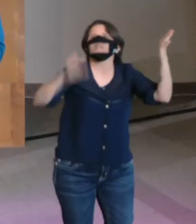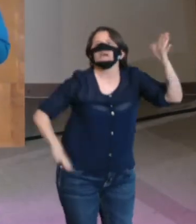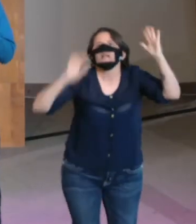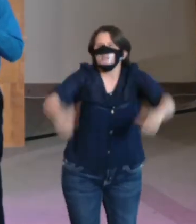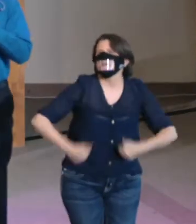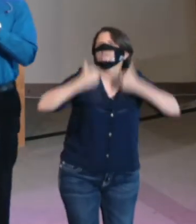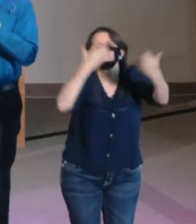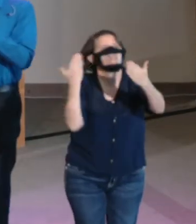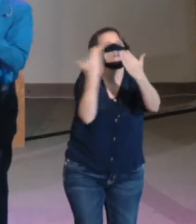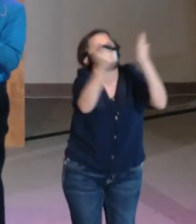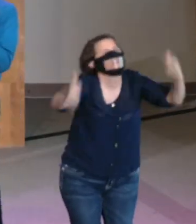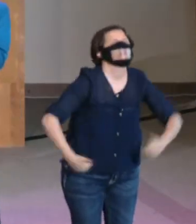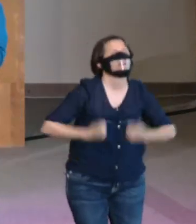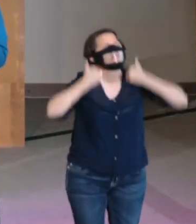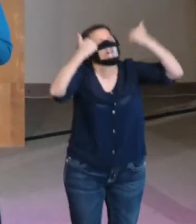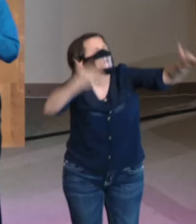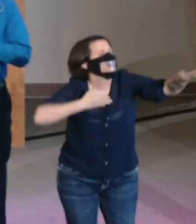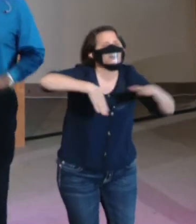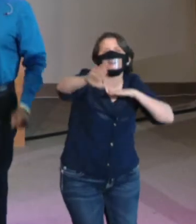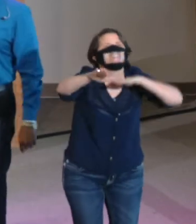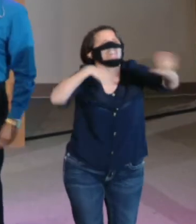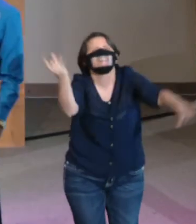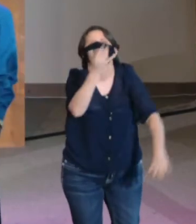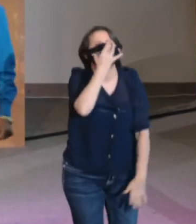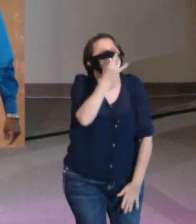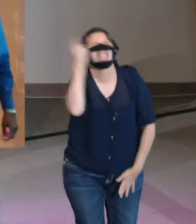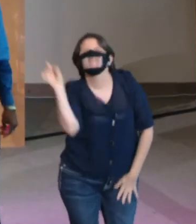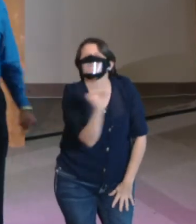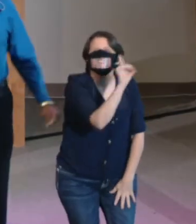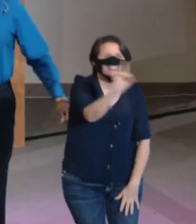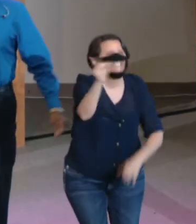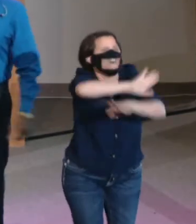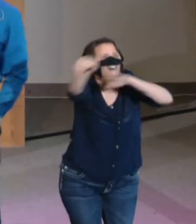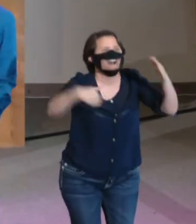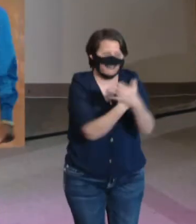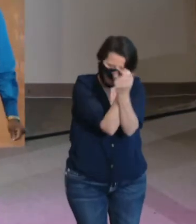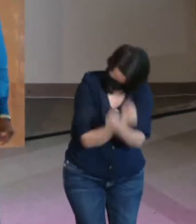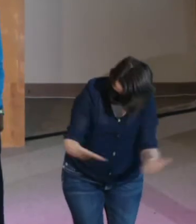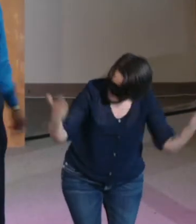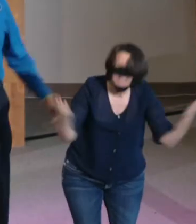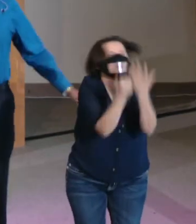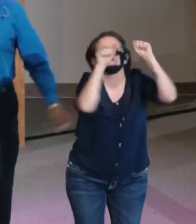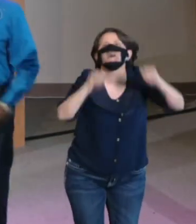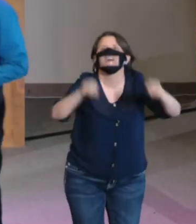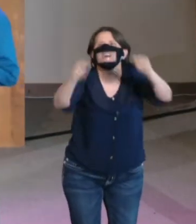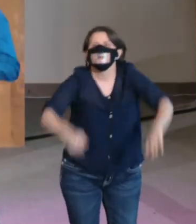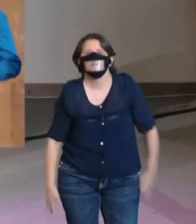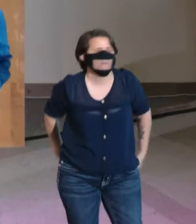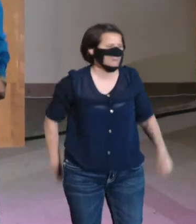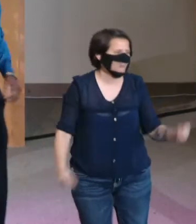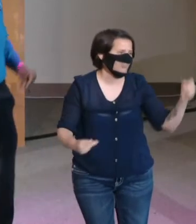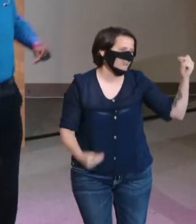Christ. Living the good life, I'm walking in the light where all things are possible. Hey!